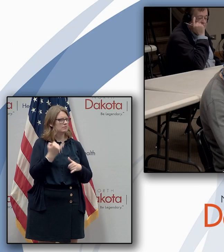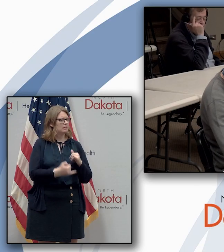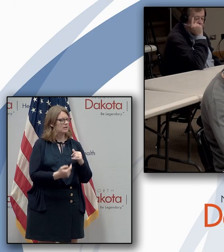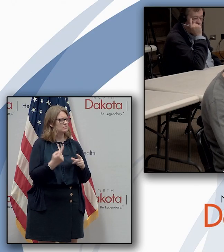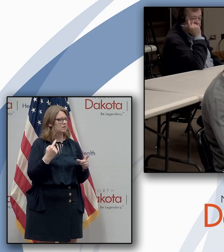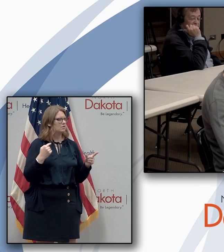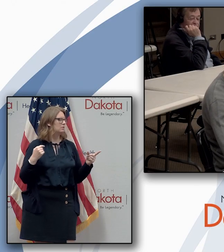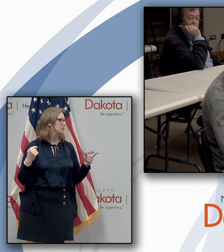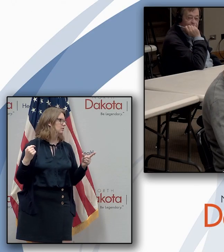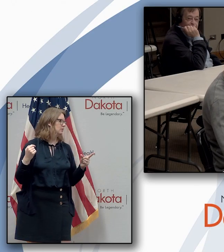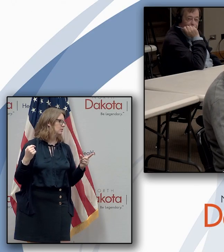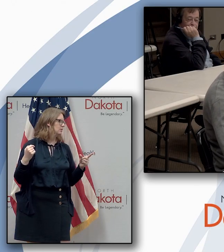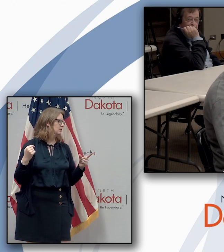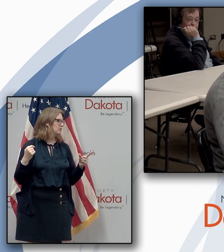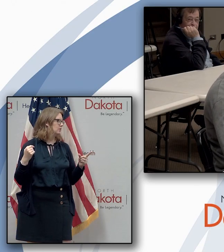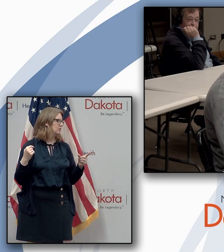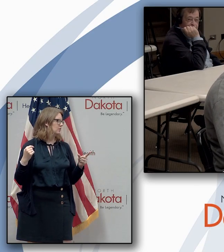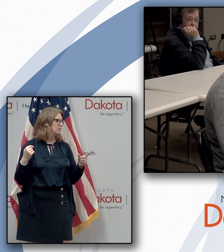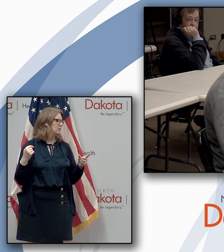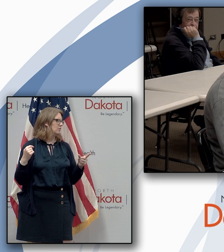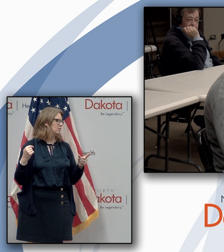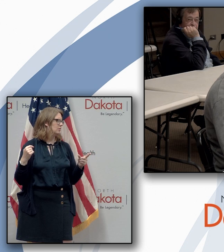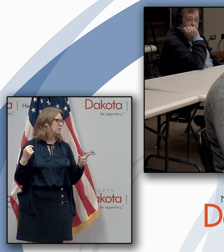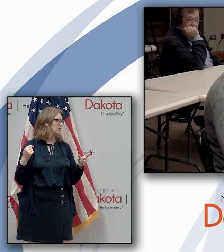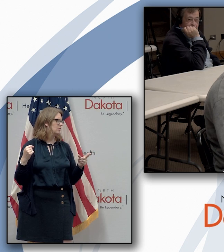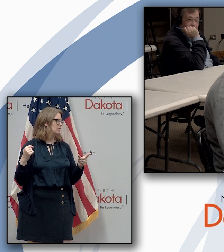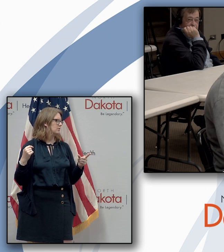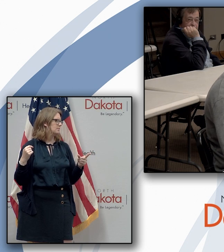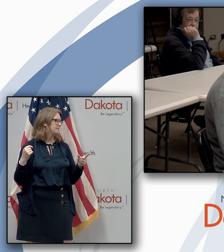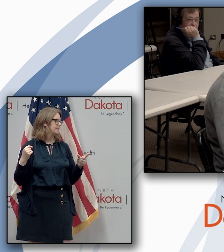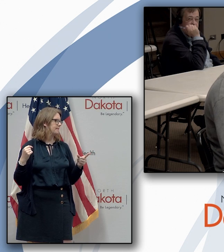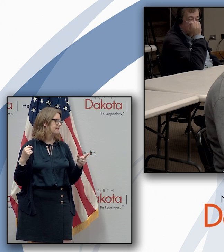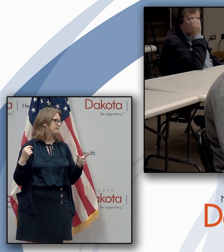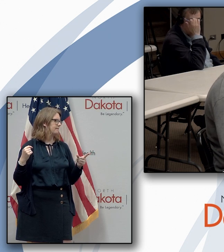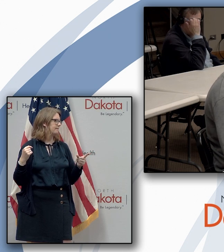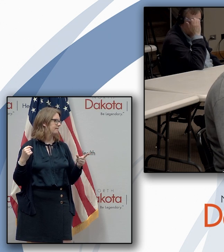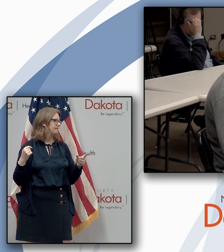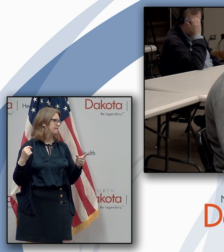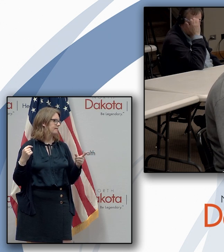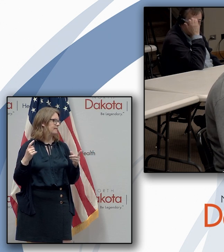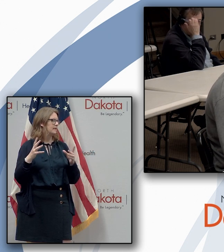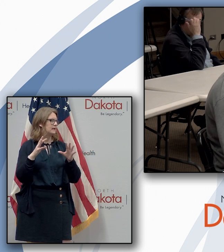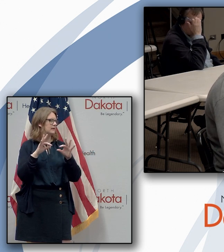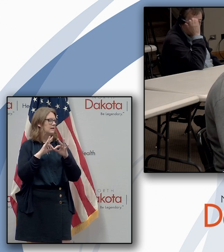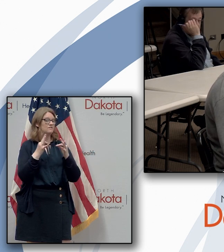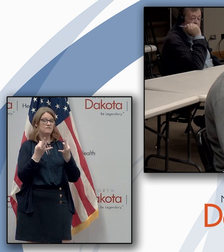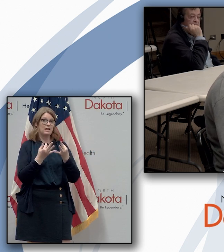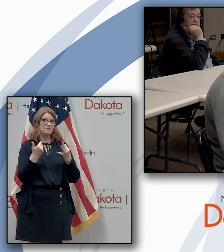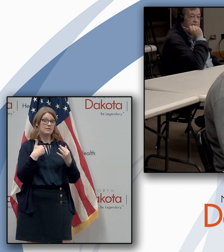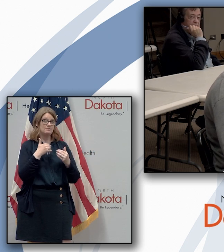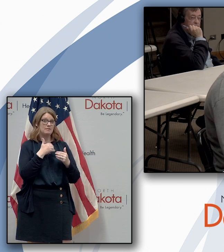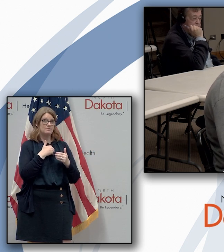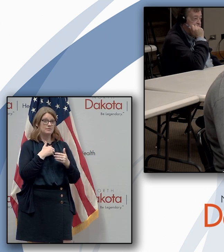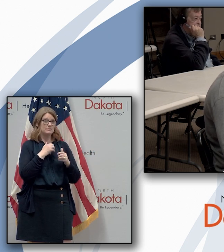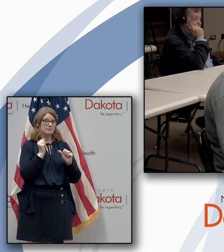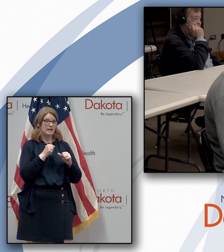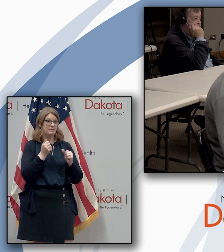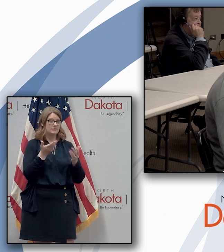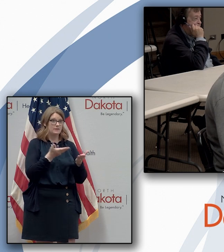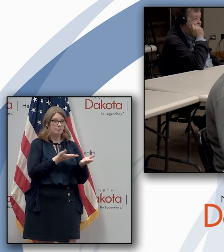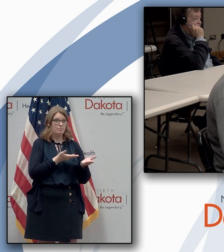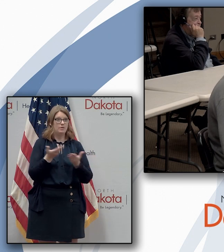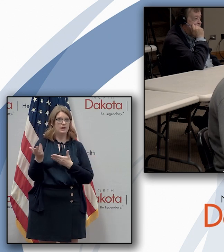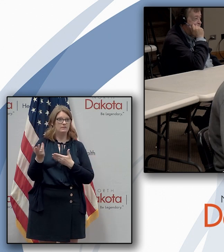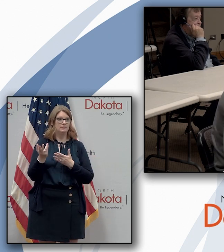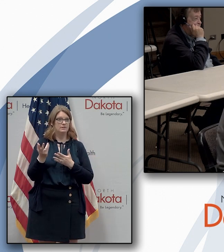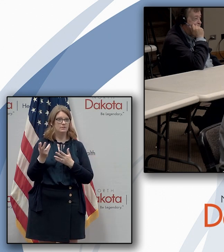you, is there a point where you guys are thinking about family members being able to take residents outside of the facility to a restaurant